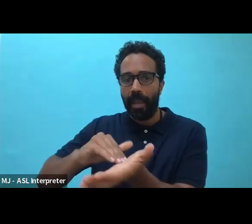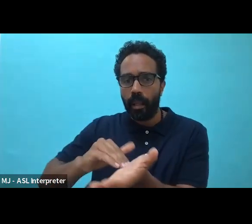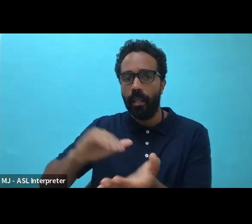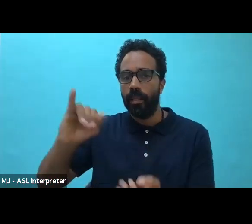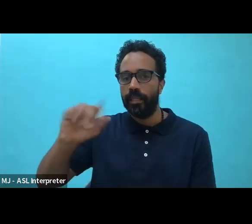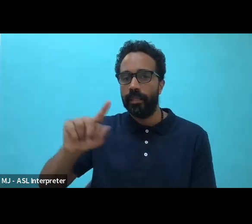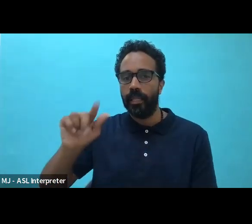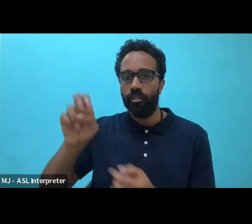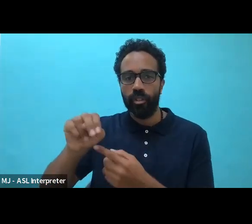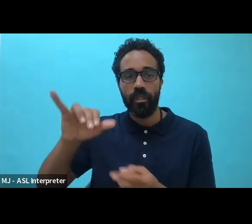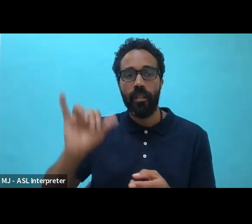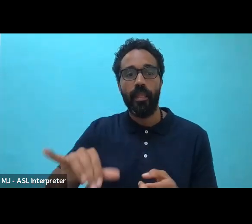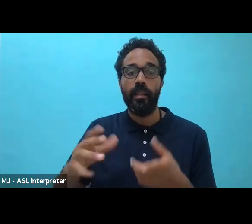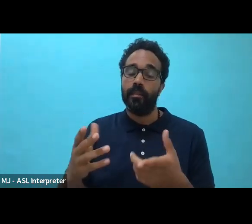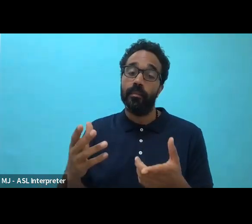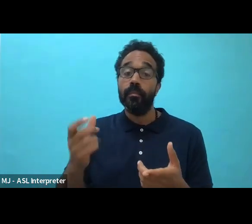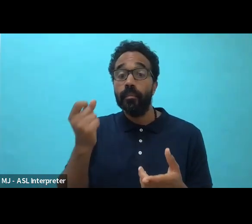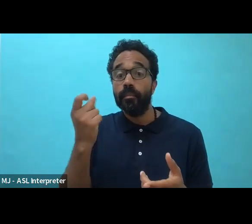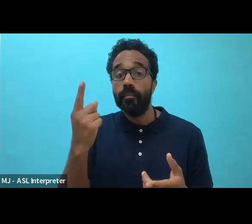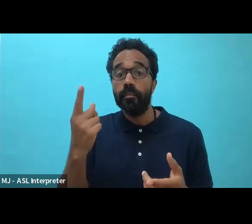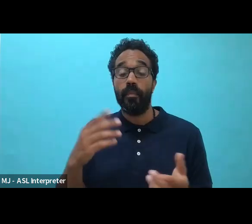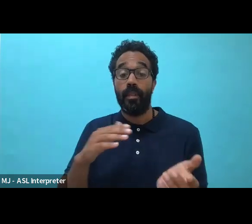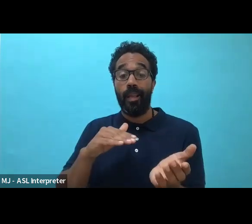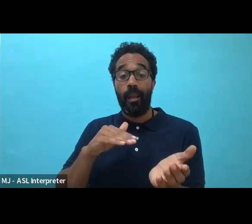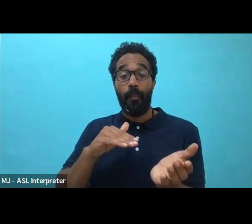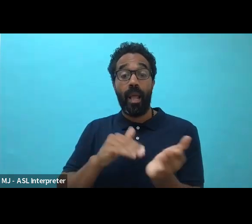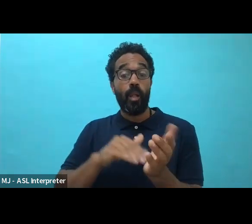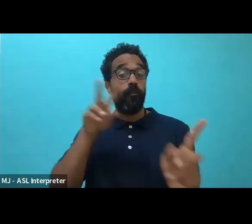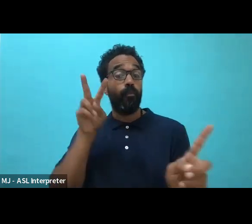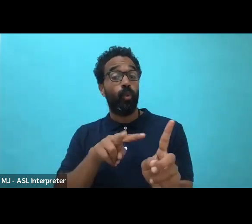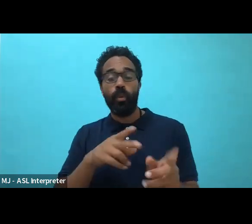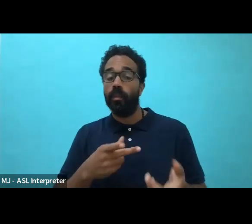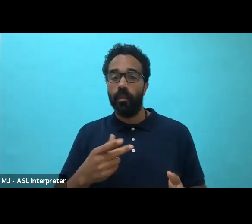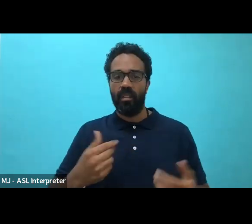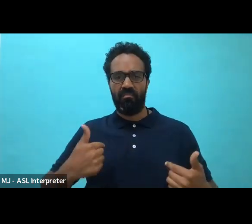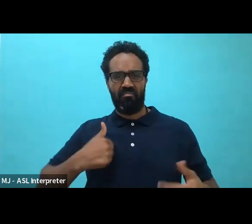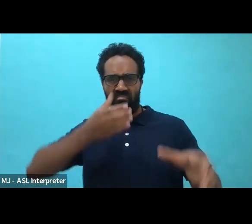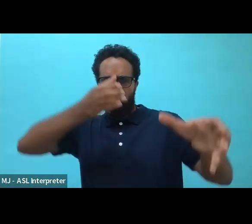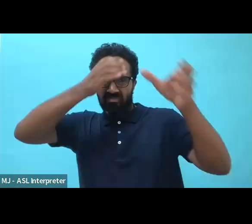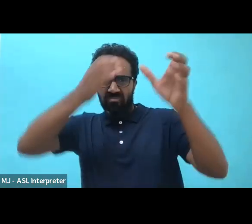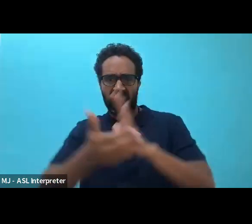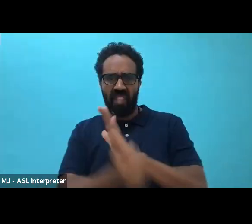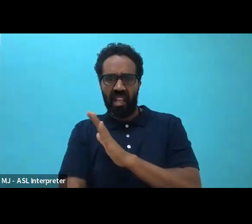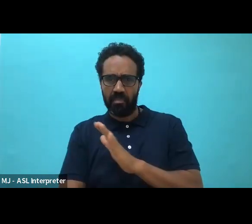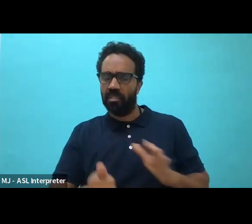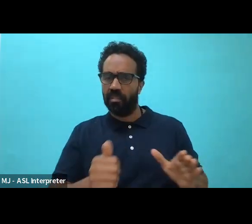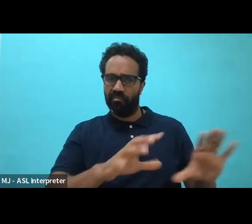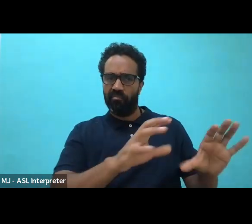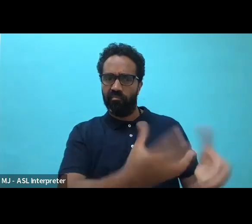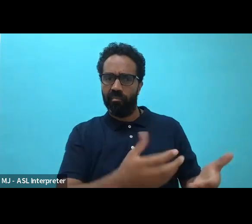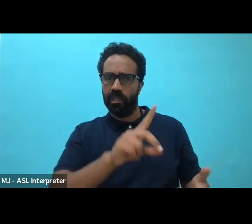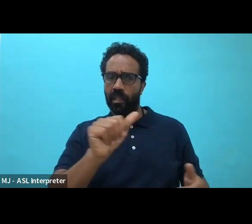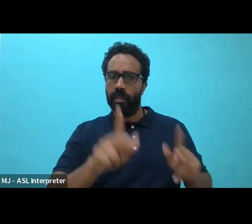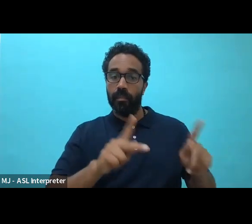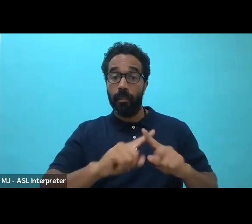minute, medical staff are seen as the experts on disability. And the demedicalization